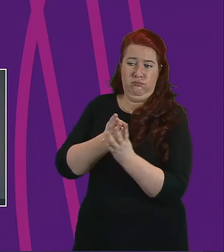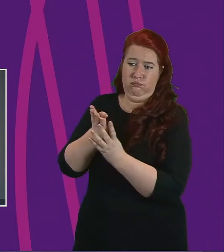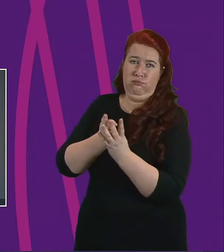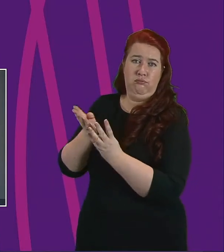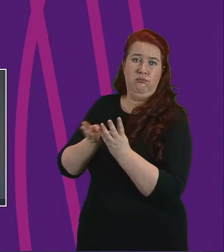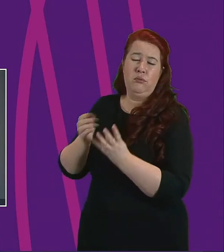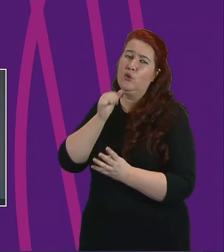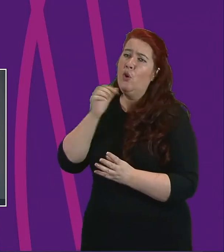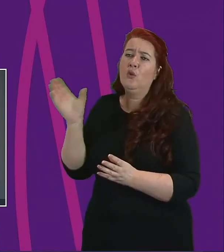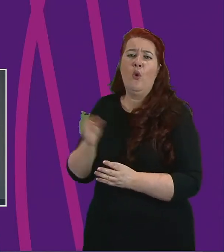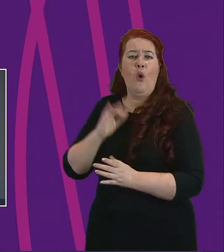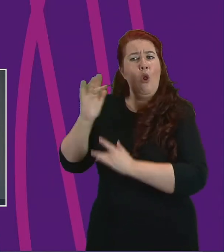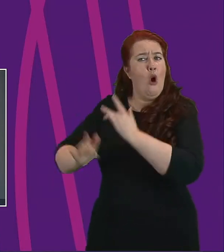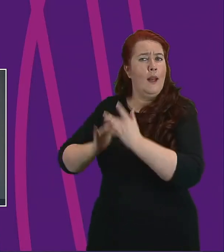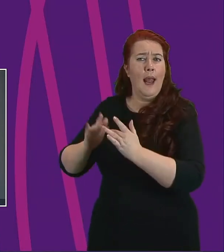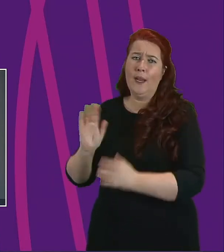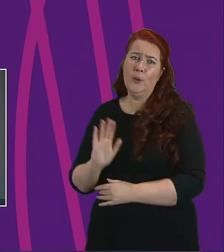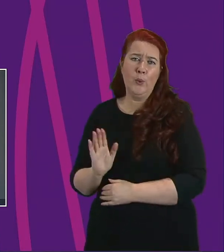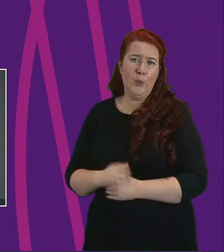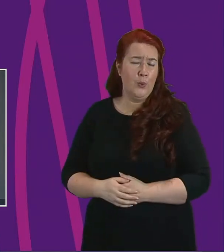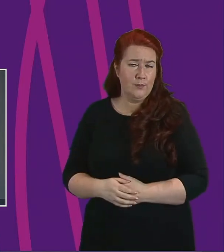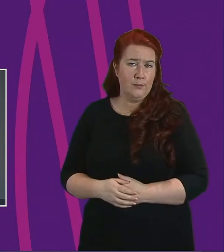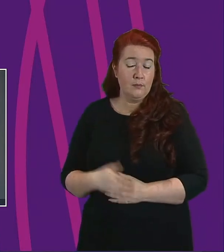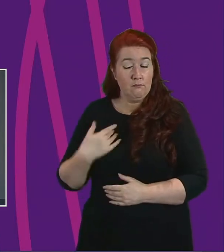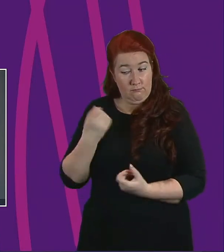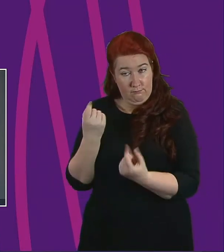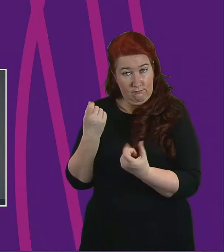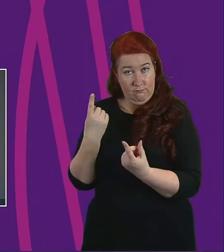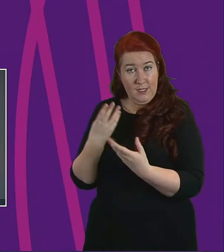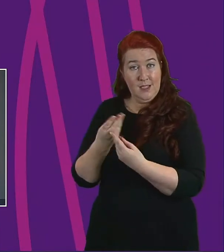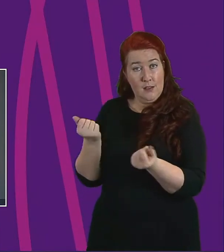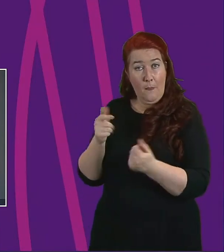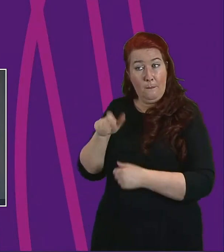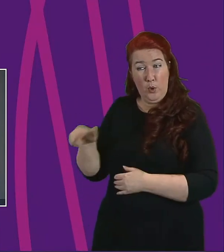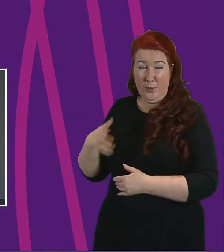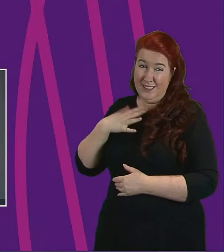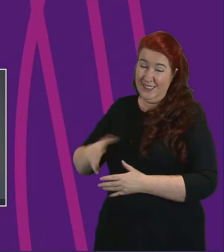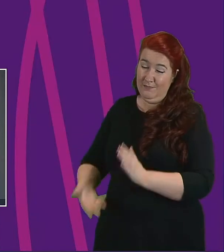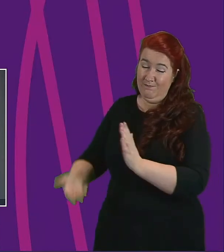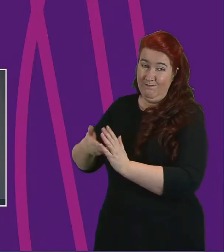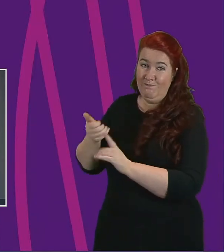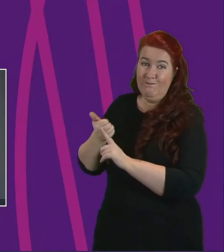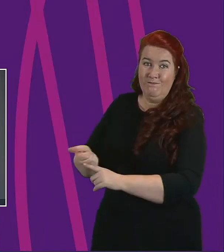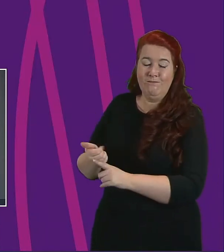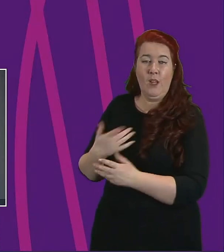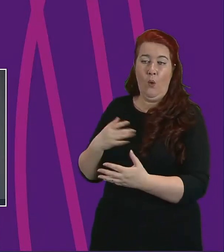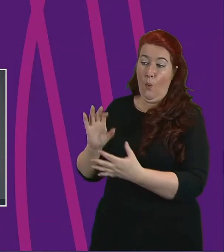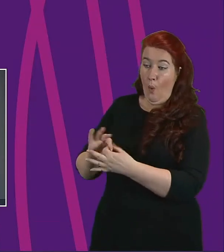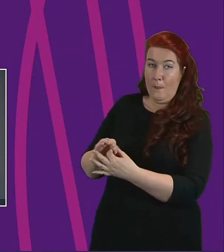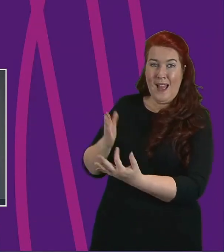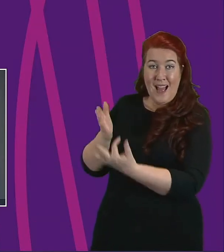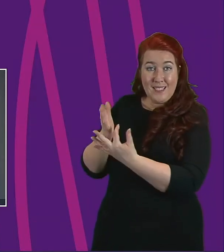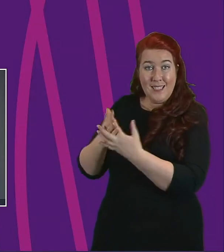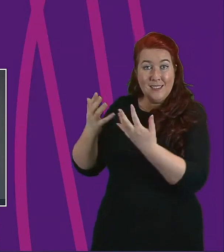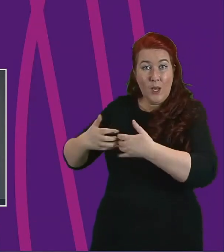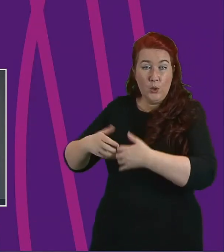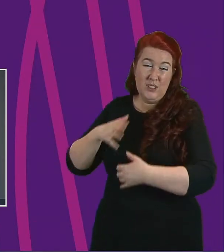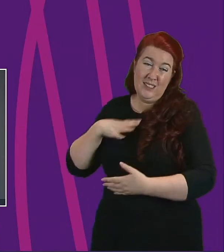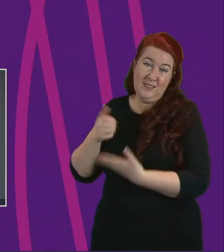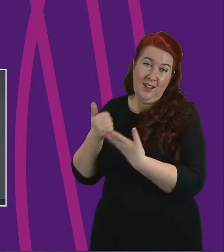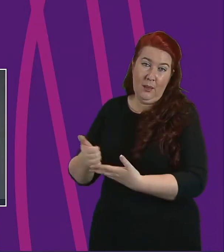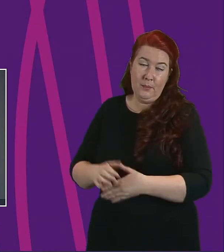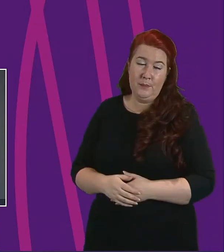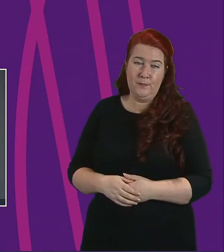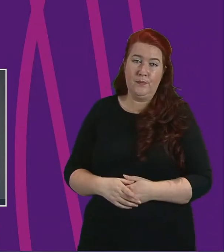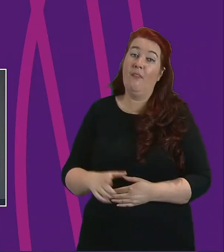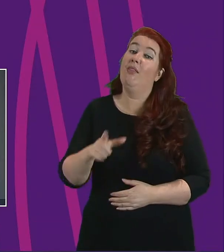based online. I recognise that some pupils will need extra help, particularly with home access to technology. That is why the Scottish